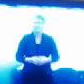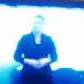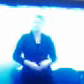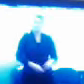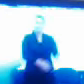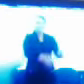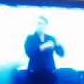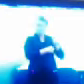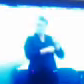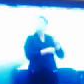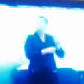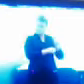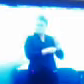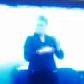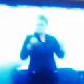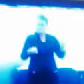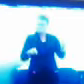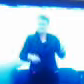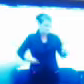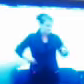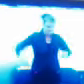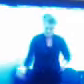way. The carpenter was happy.